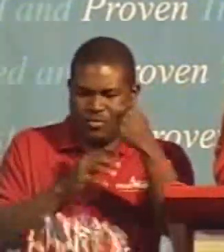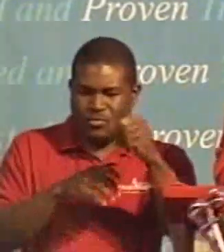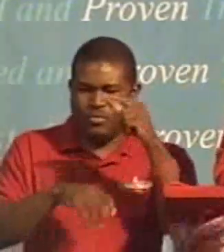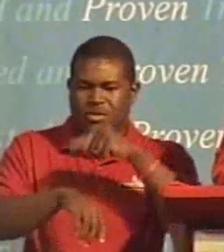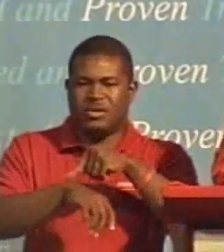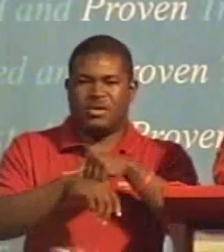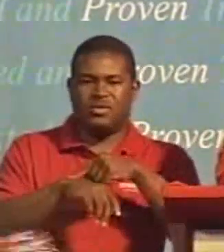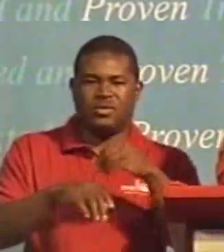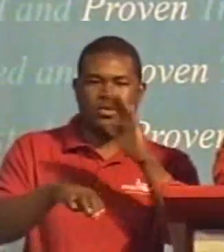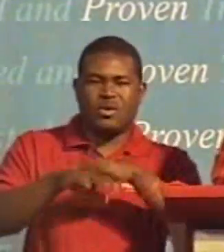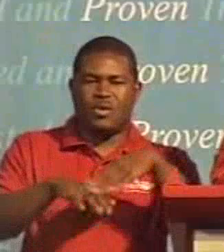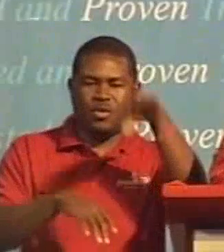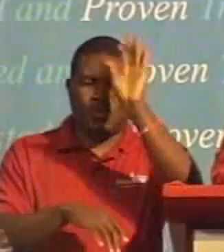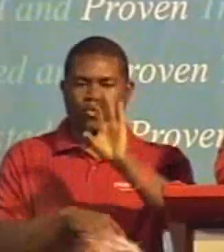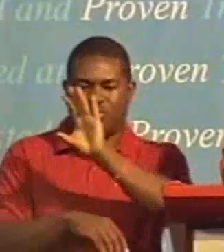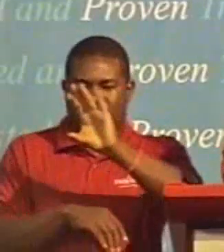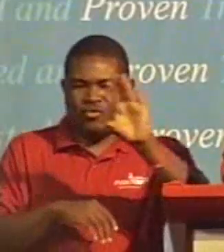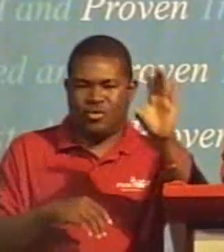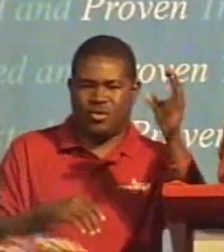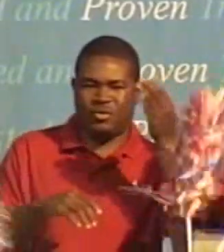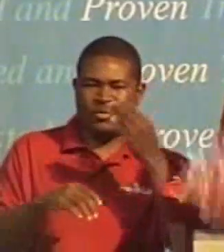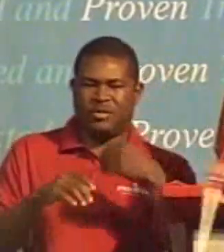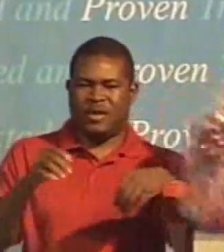On the cross, a battle is raging.